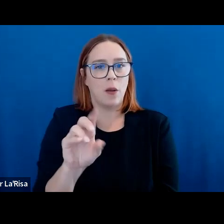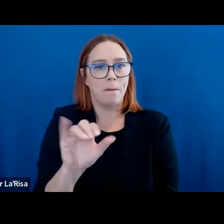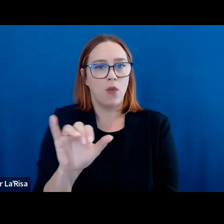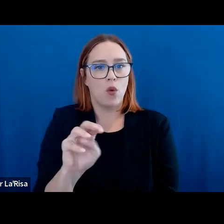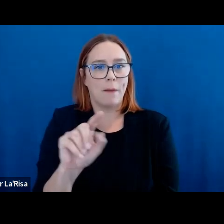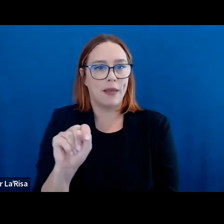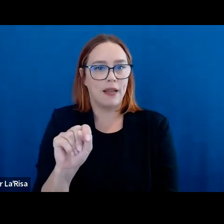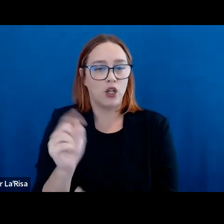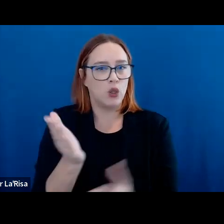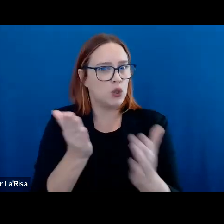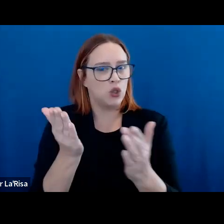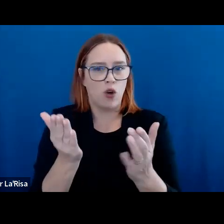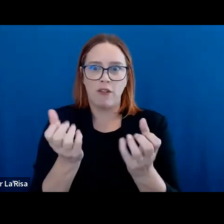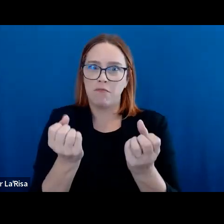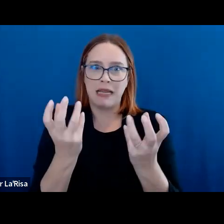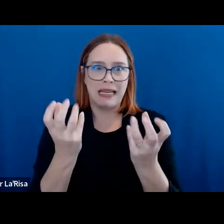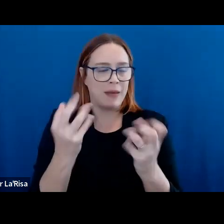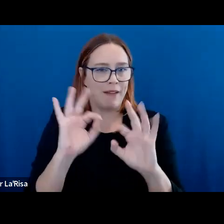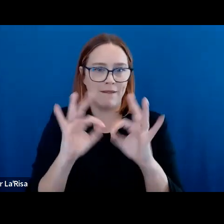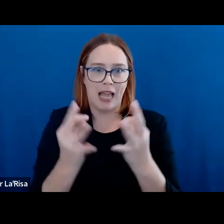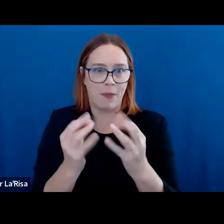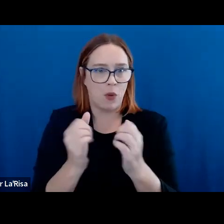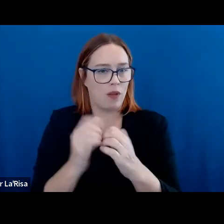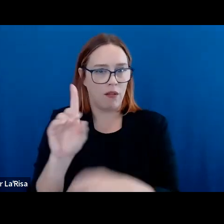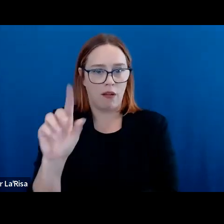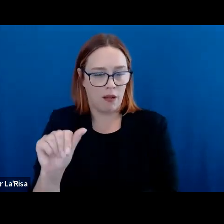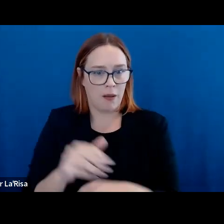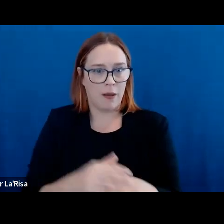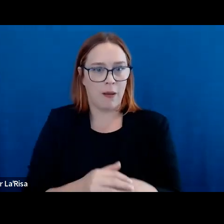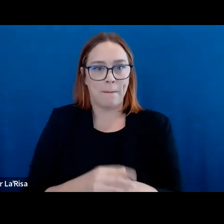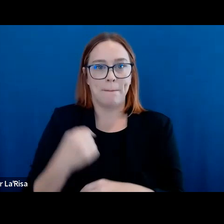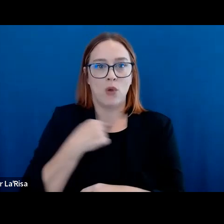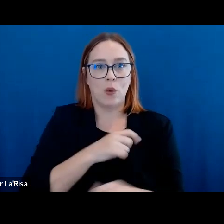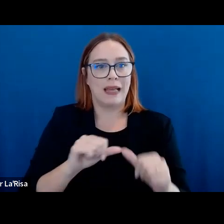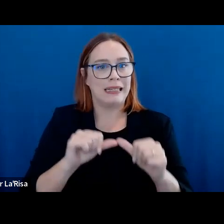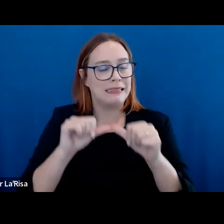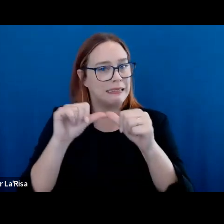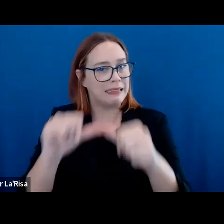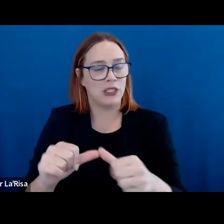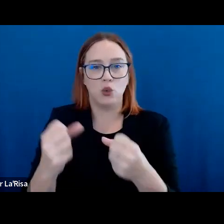We continued supporting MAVI, M-A-V-I, the Center for Independent Living.